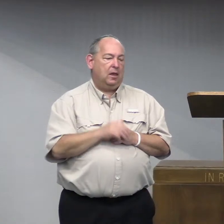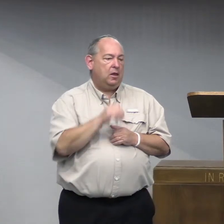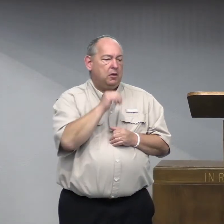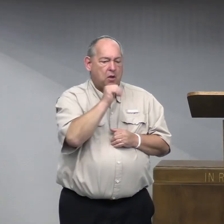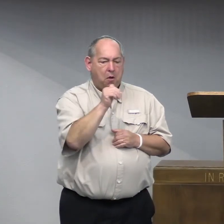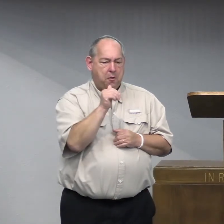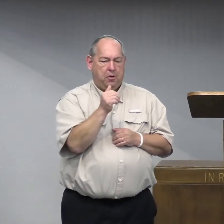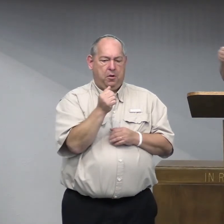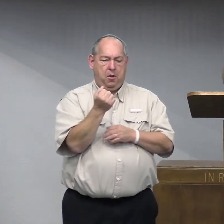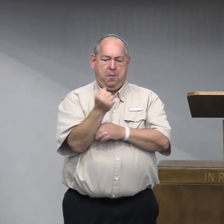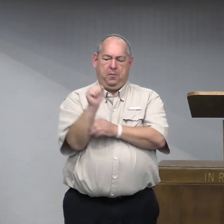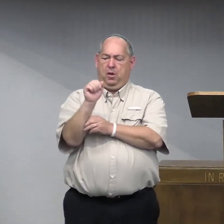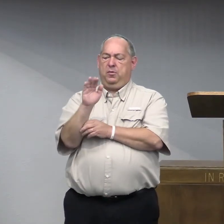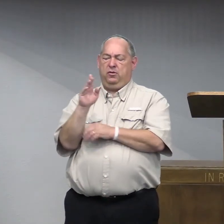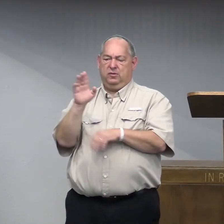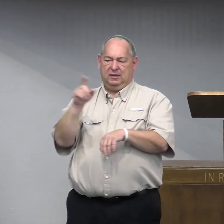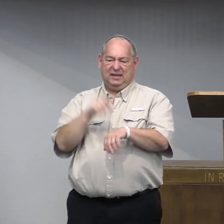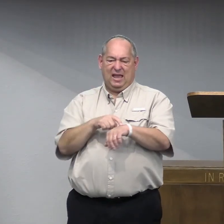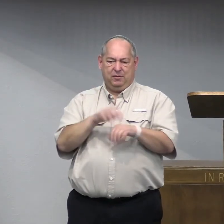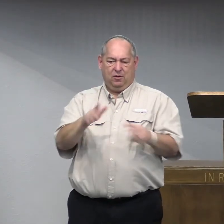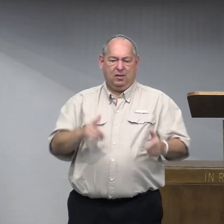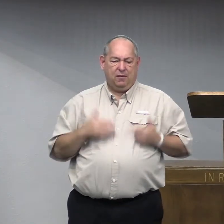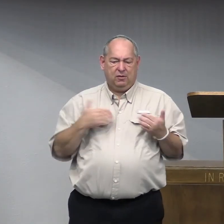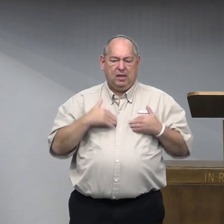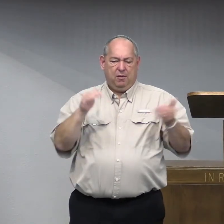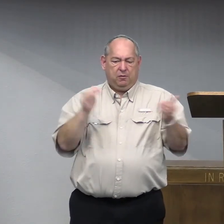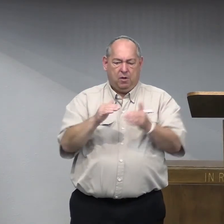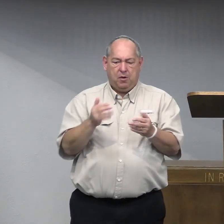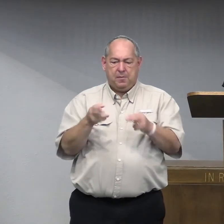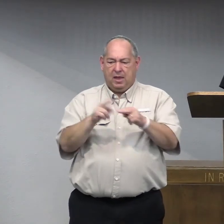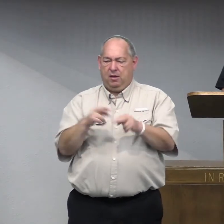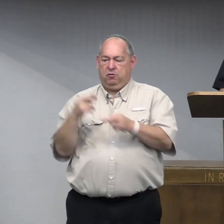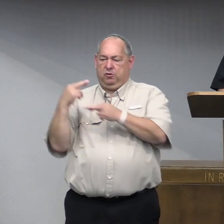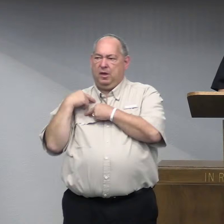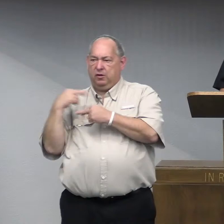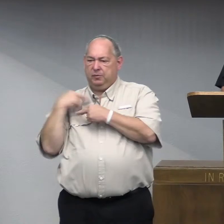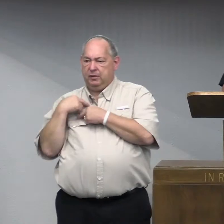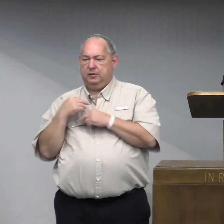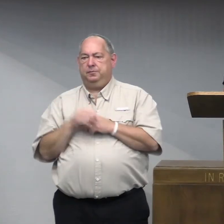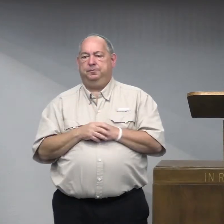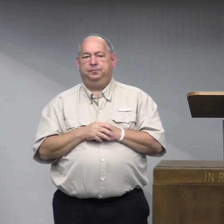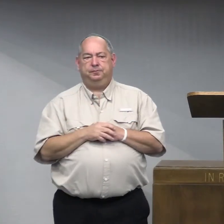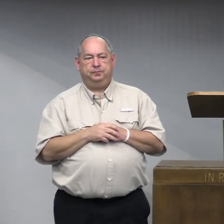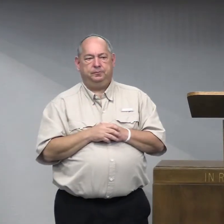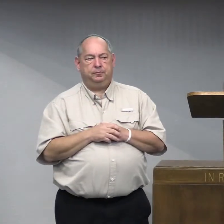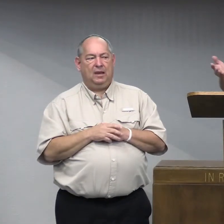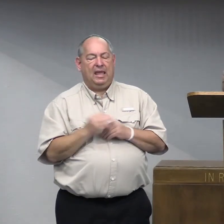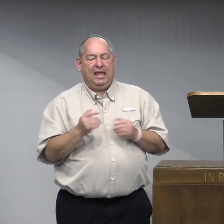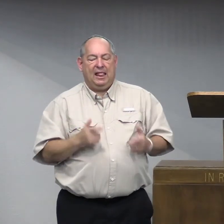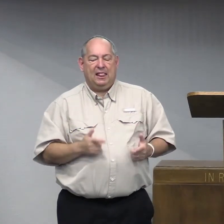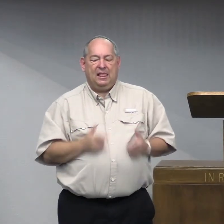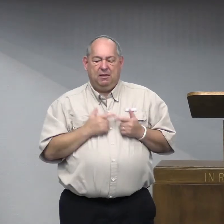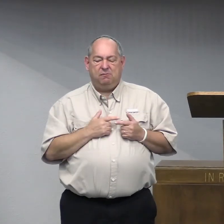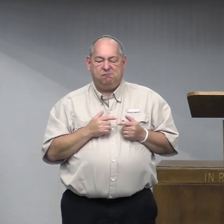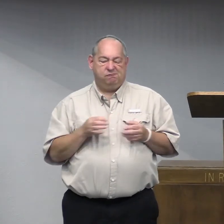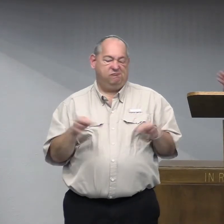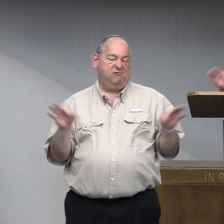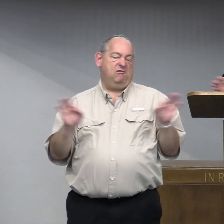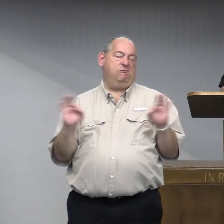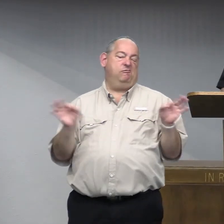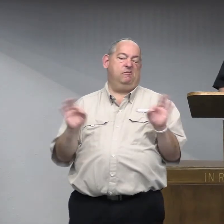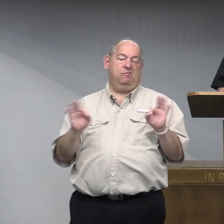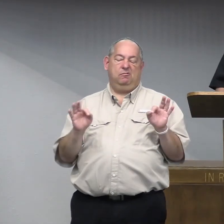Don't abuse this time in your life when you have a small amount of responsibilities and live carelessly